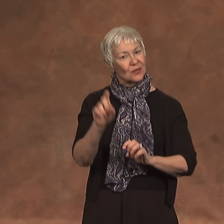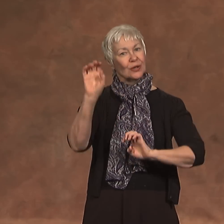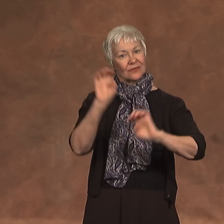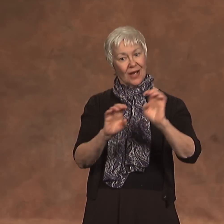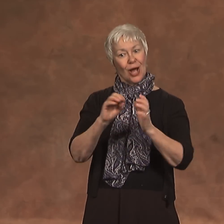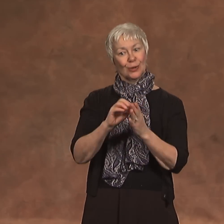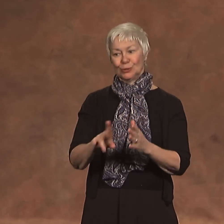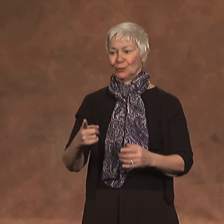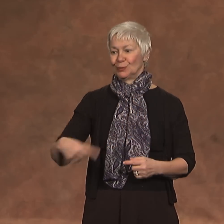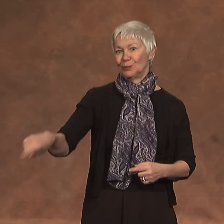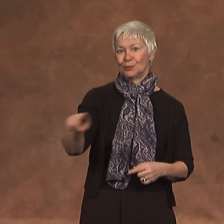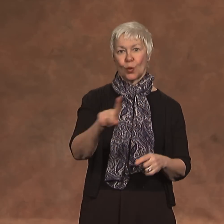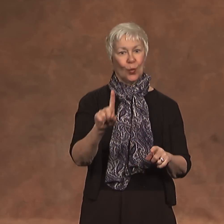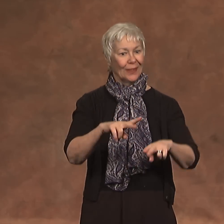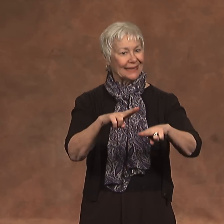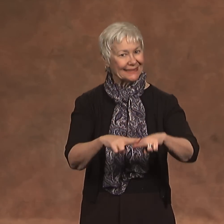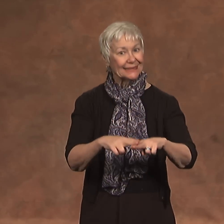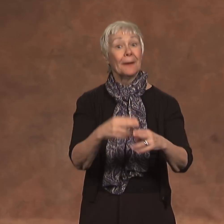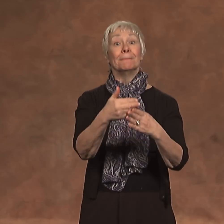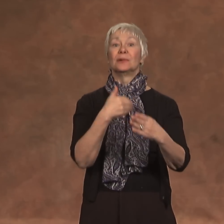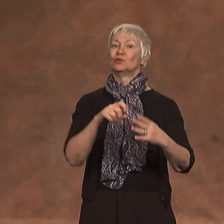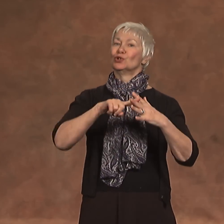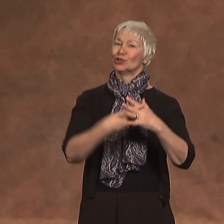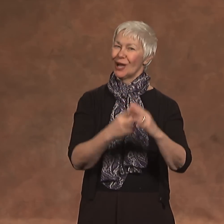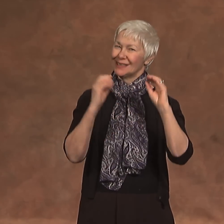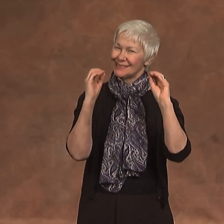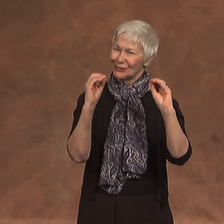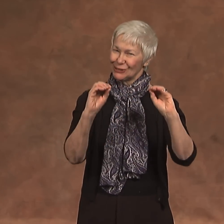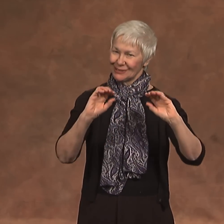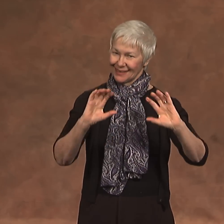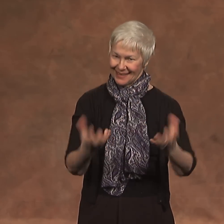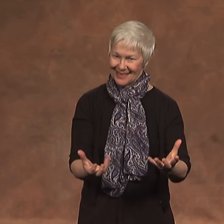that students' seating is properly arranged before beginning class is best.